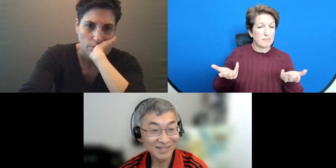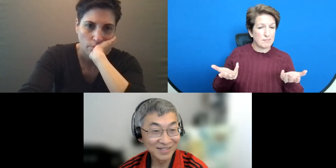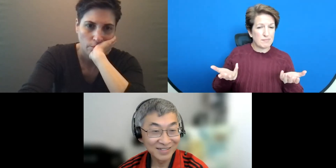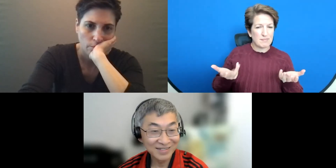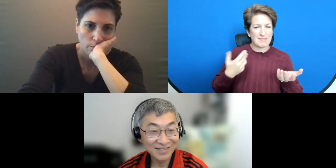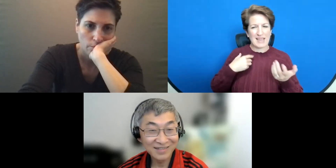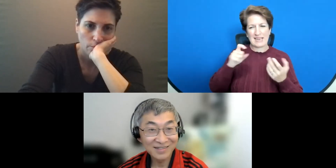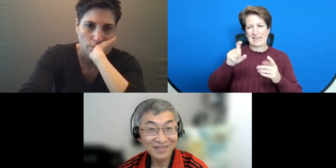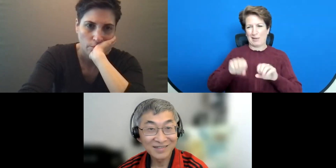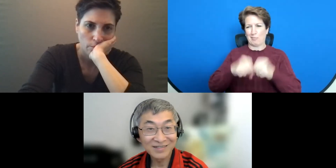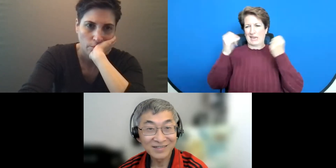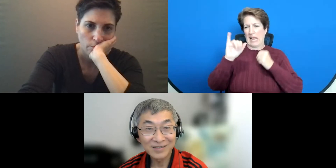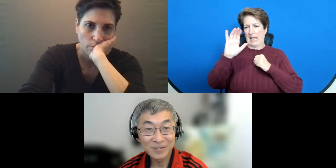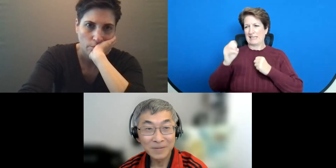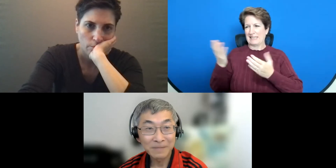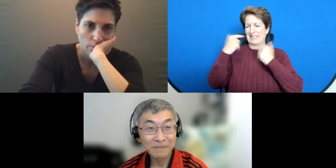ice?